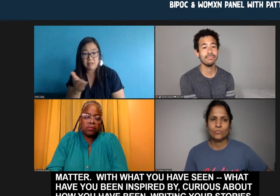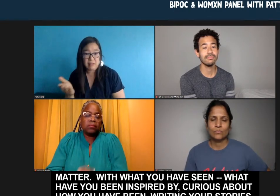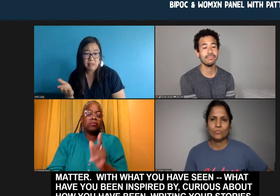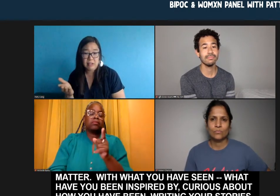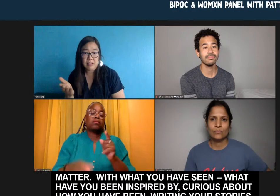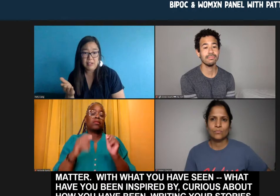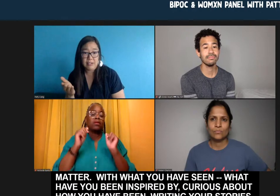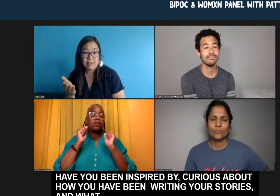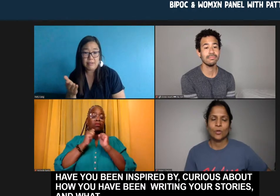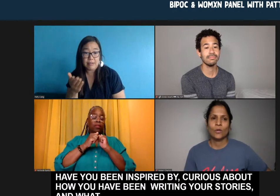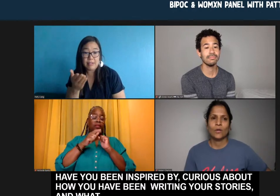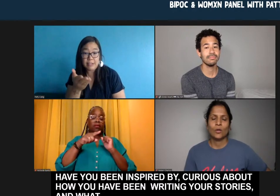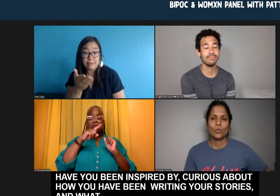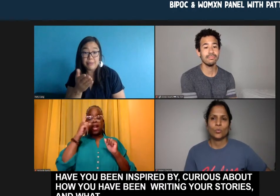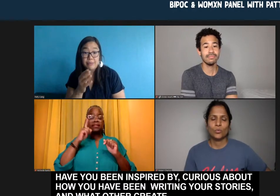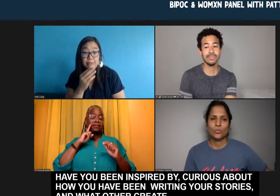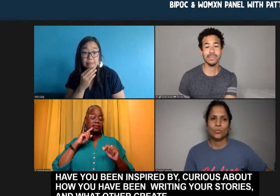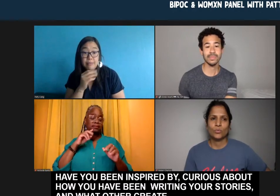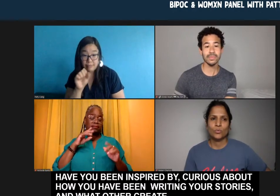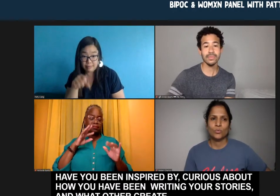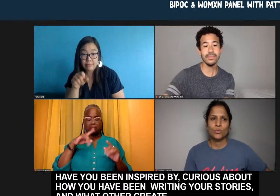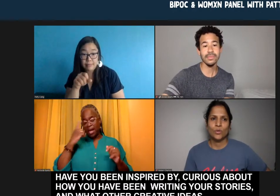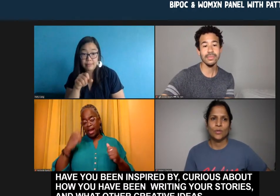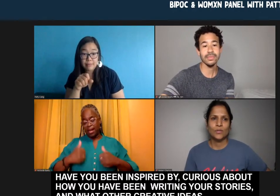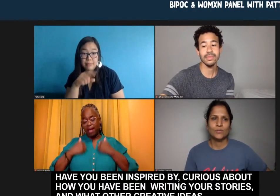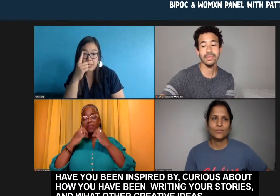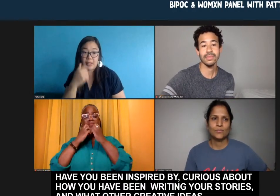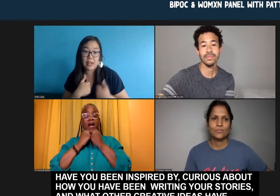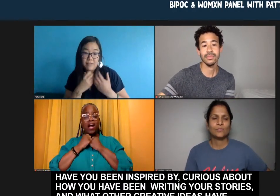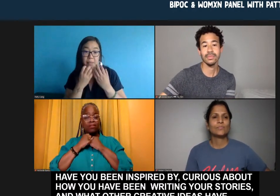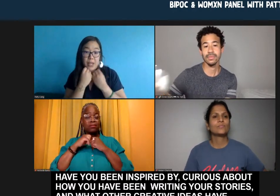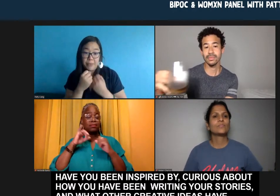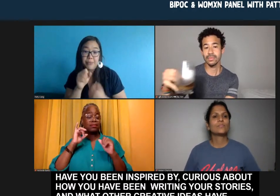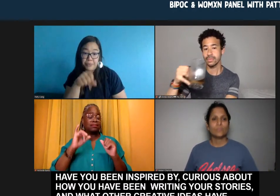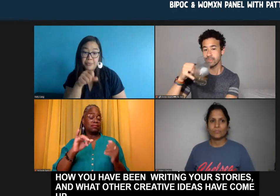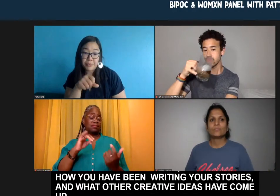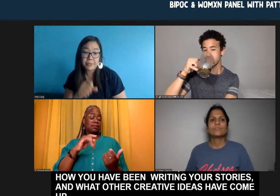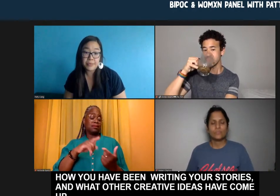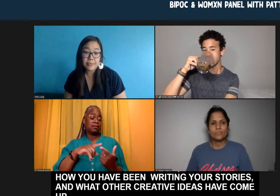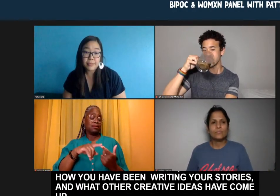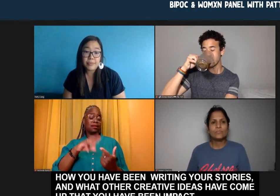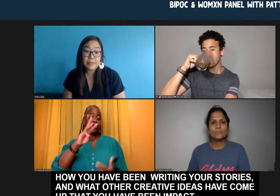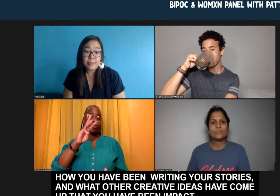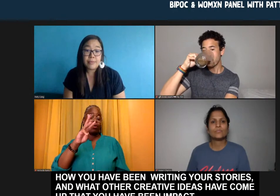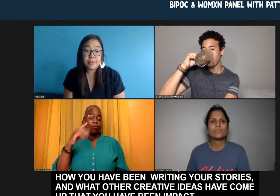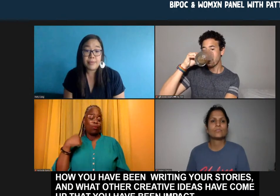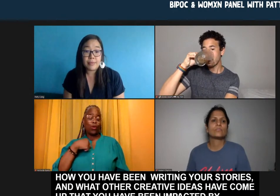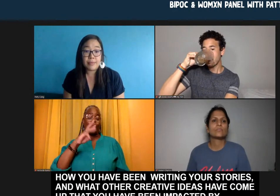experiences that you've been impacted by since everything happening. Sure, Michelle here. So with Black Lives